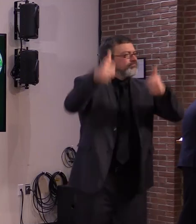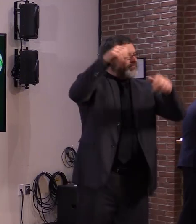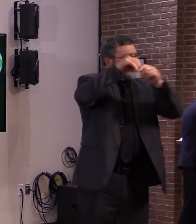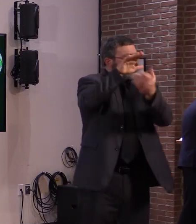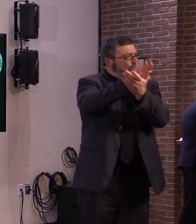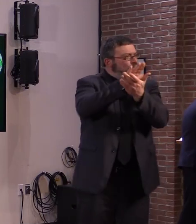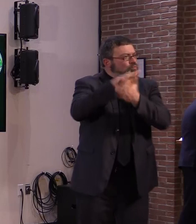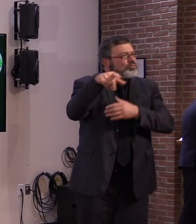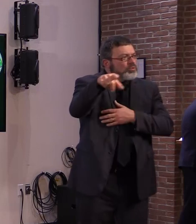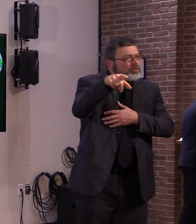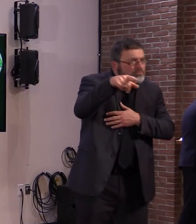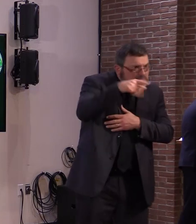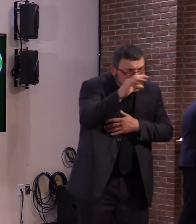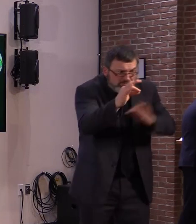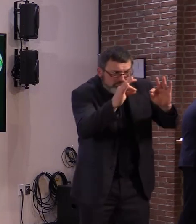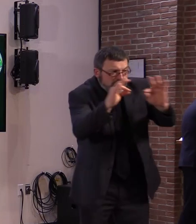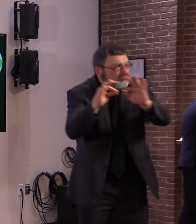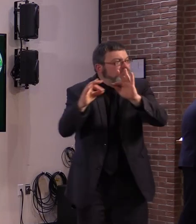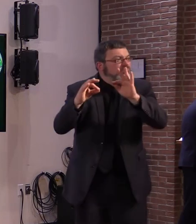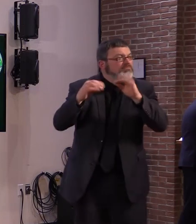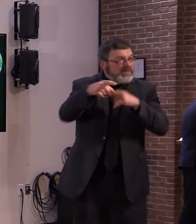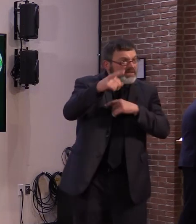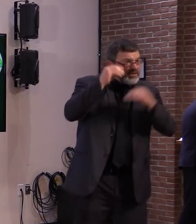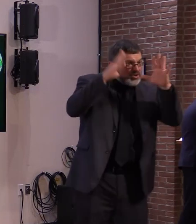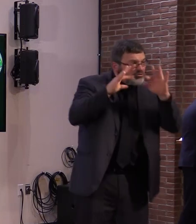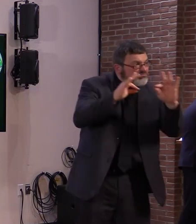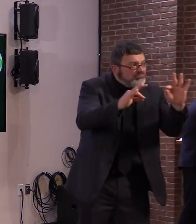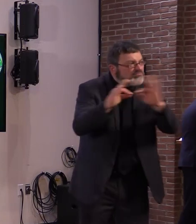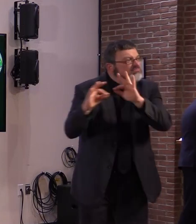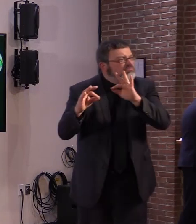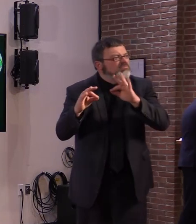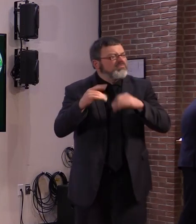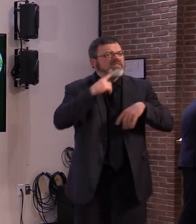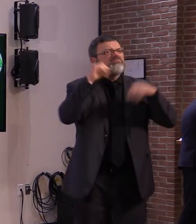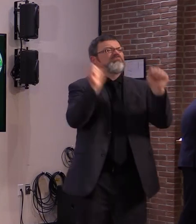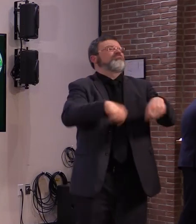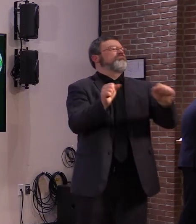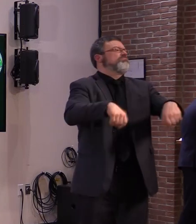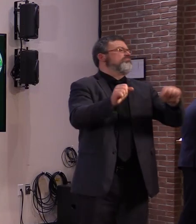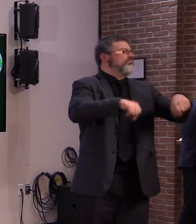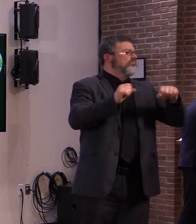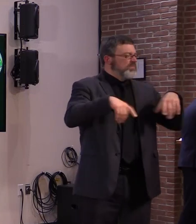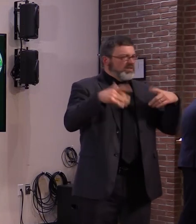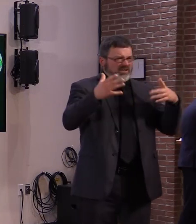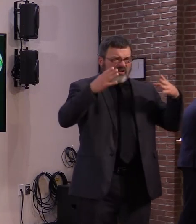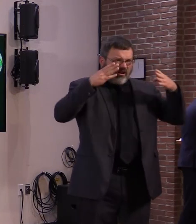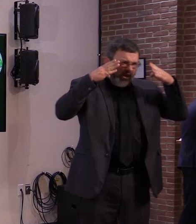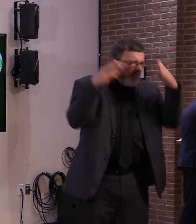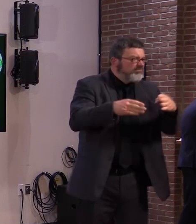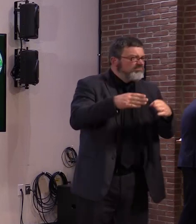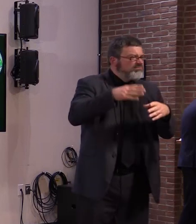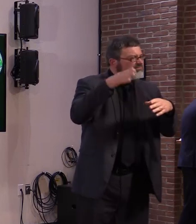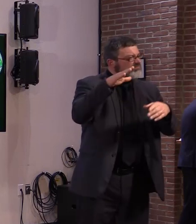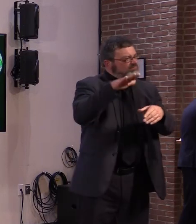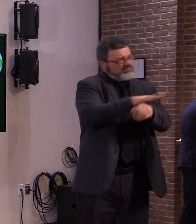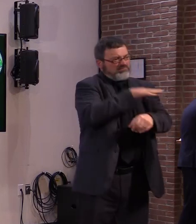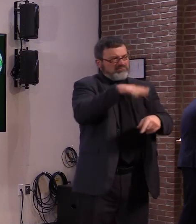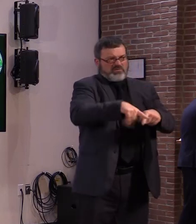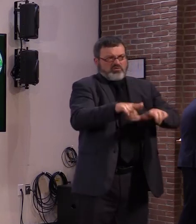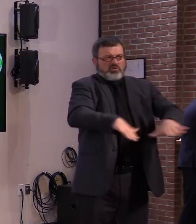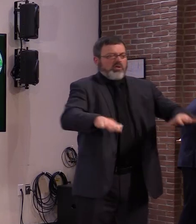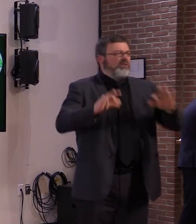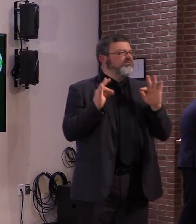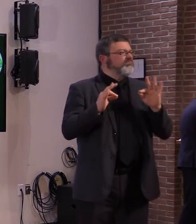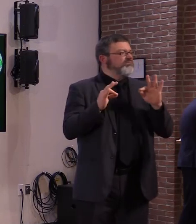up for kids. They have given up a level of normalcy in their own lives to keep kids safe at school." And